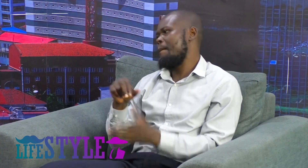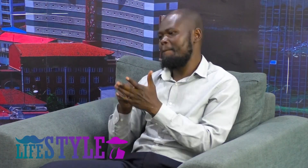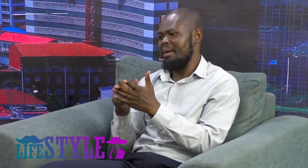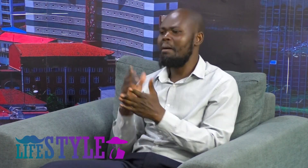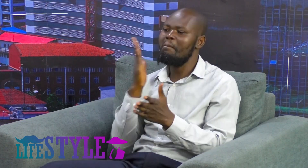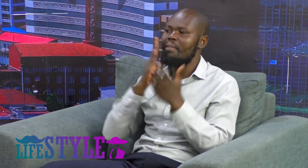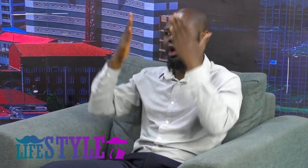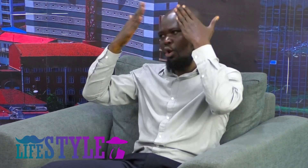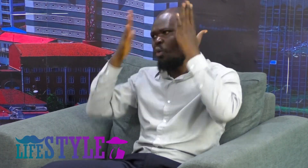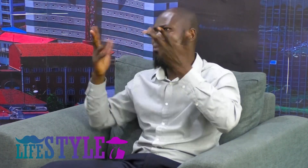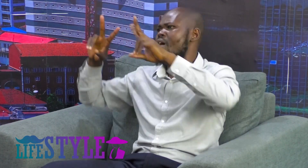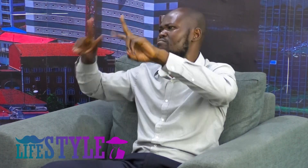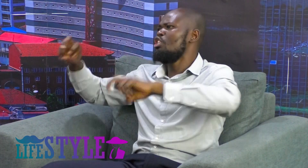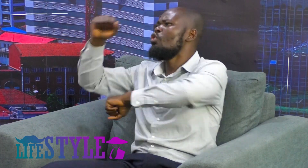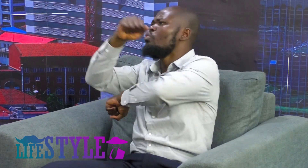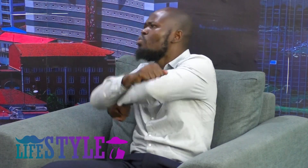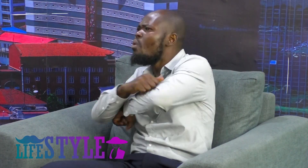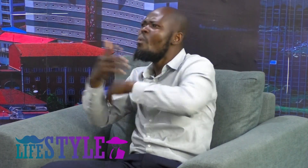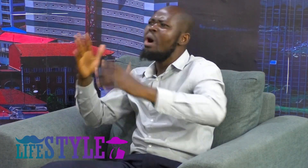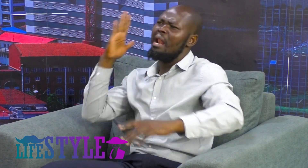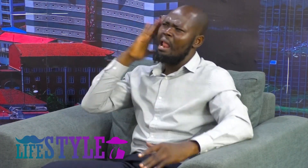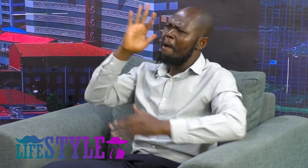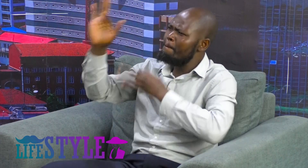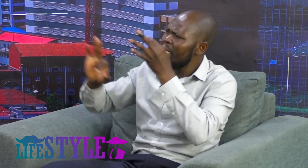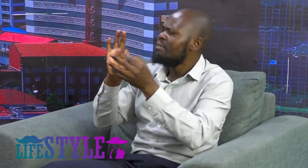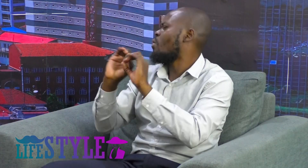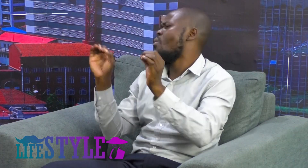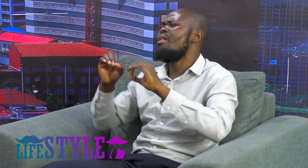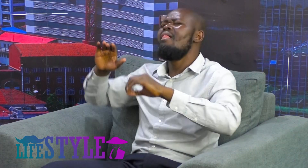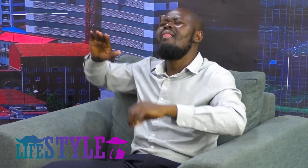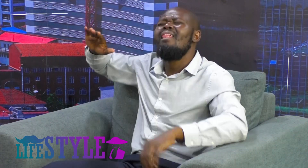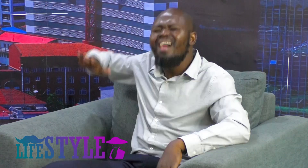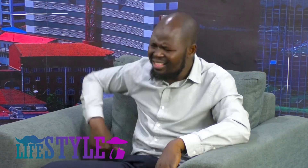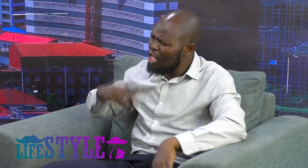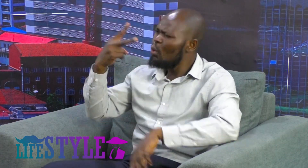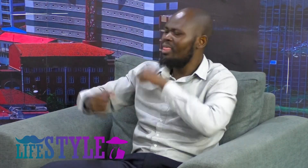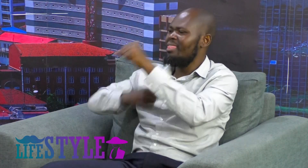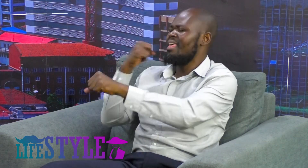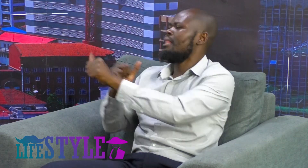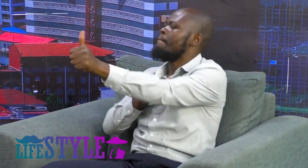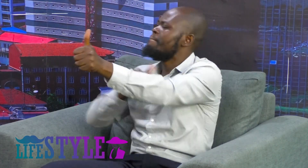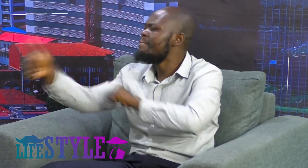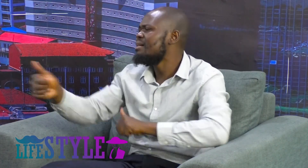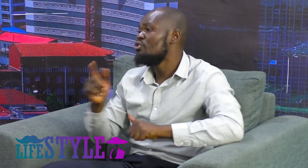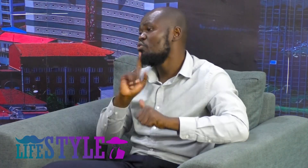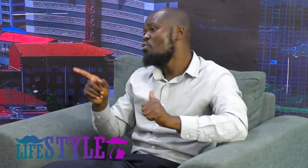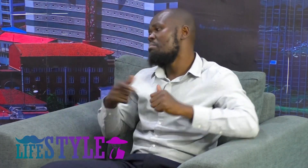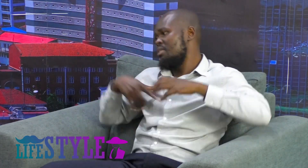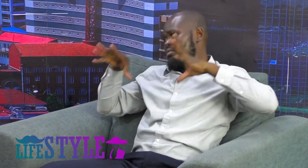joined school late because now my parents didn't know about the perfect school for the deaf. So 2 years